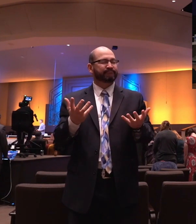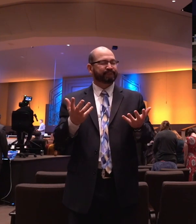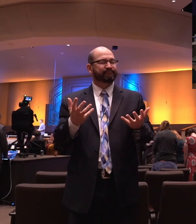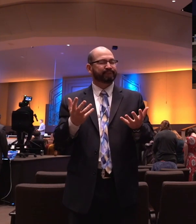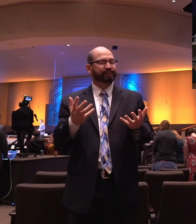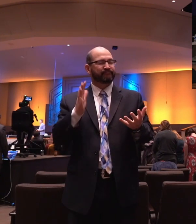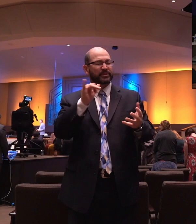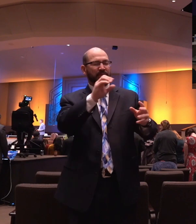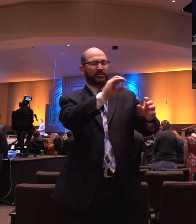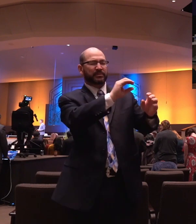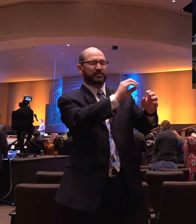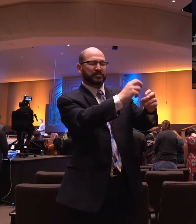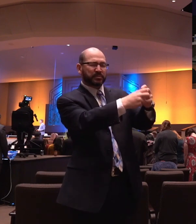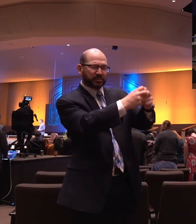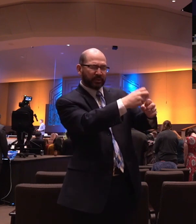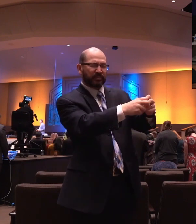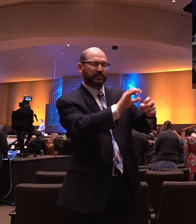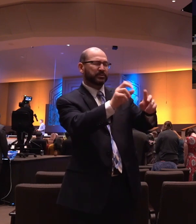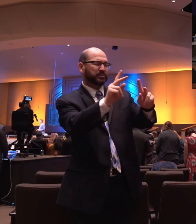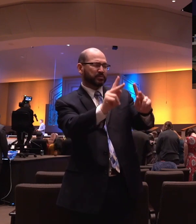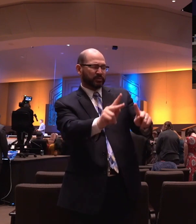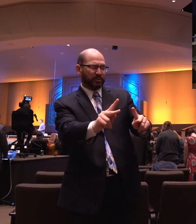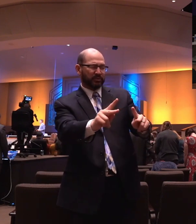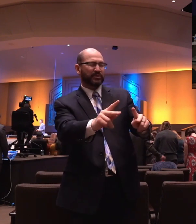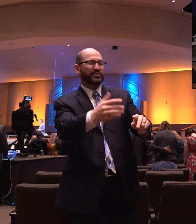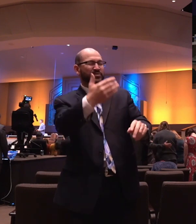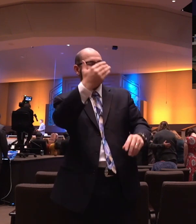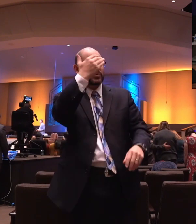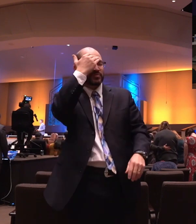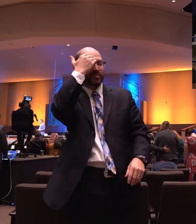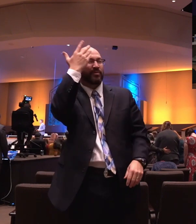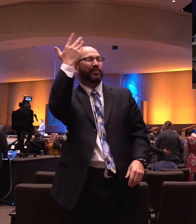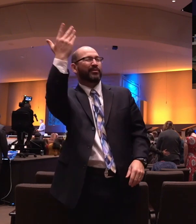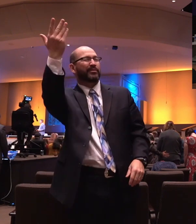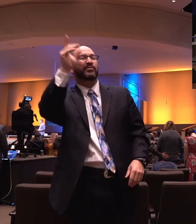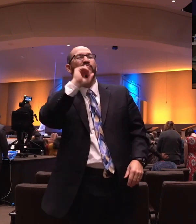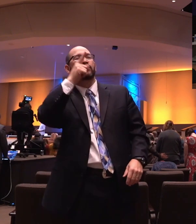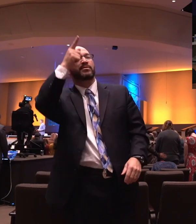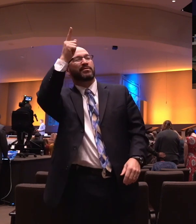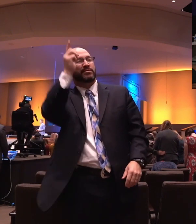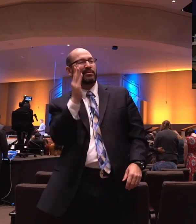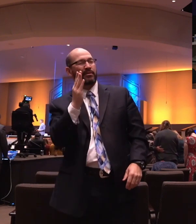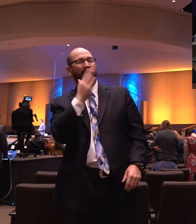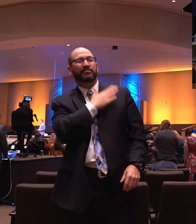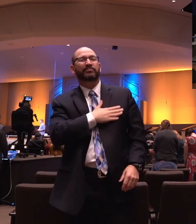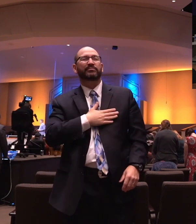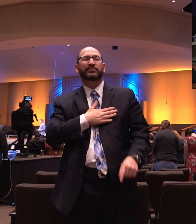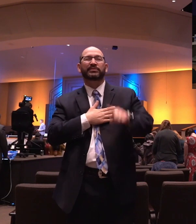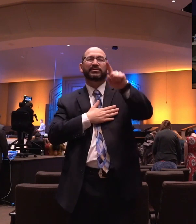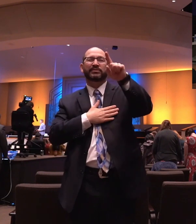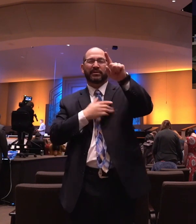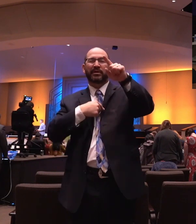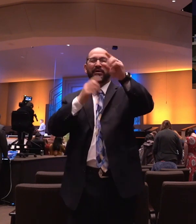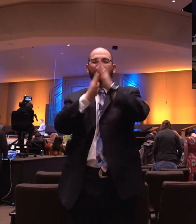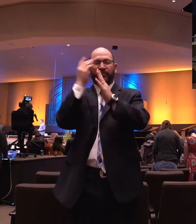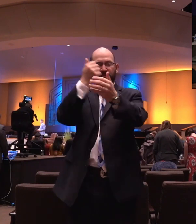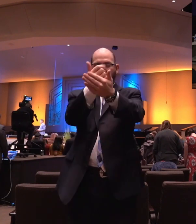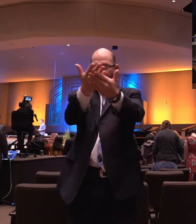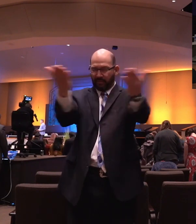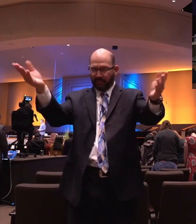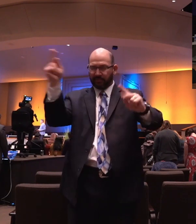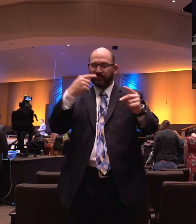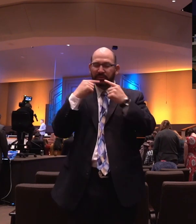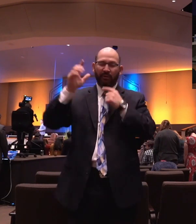situation, that person to know that you're God. So Lord, I pray for each one whose hand was raised